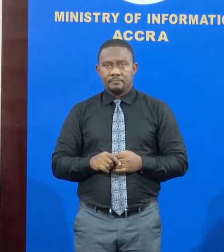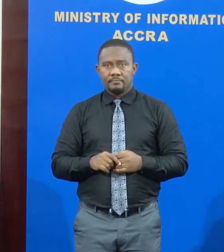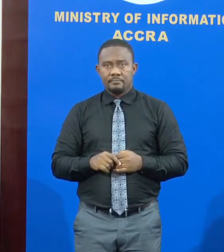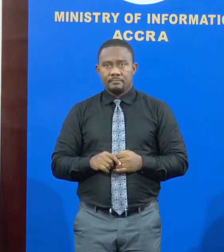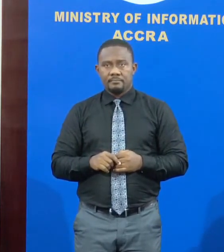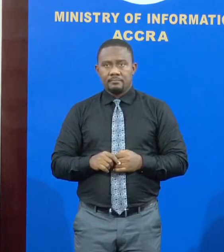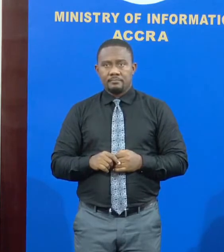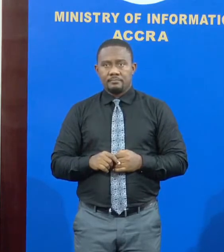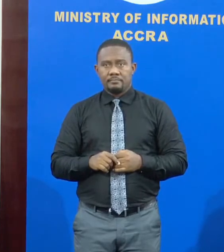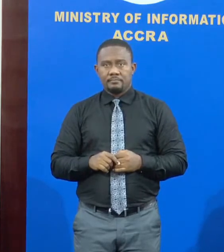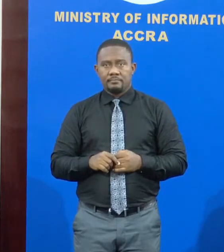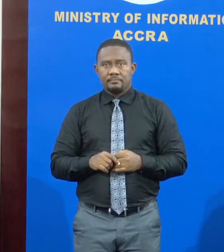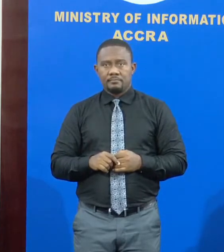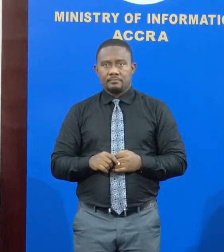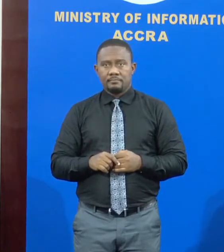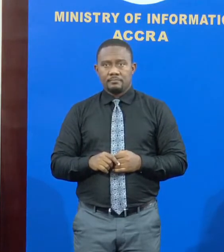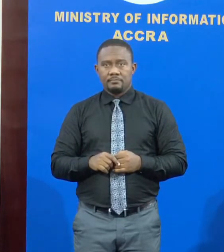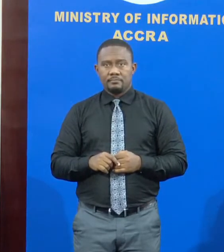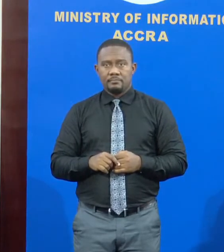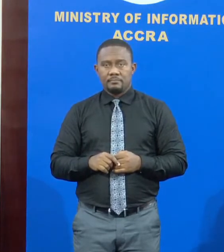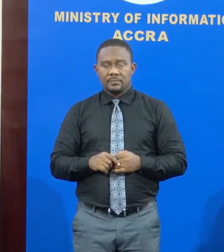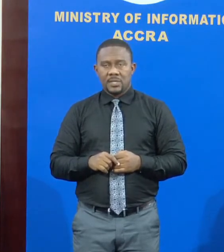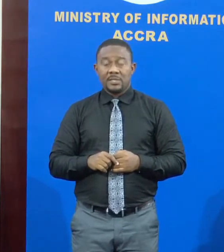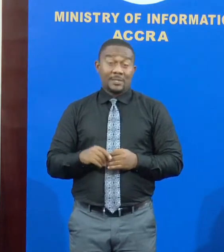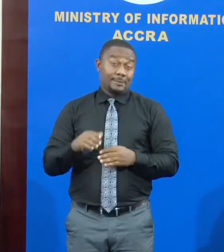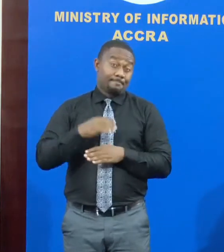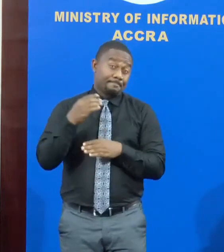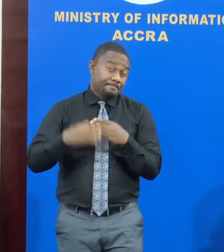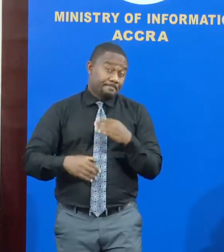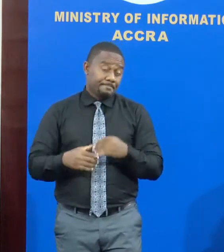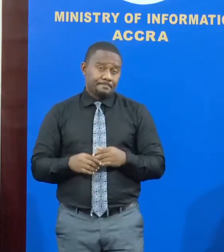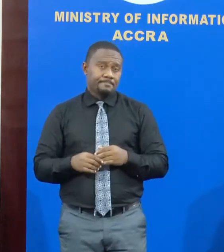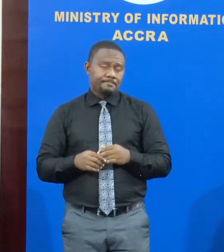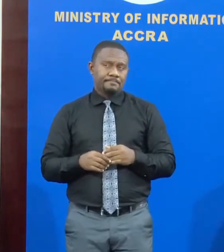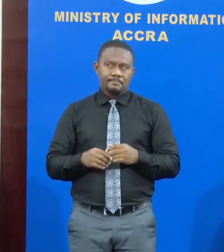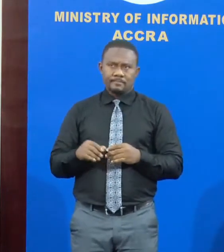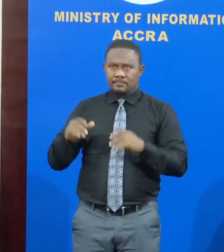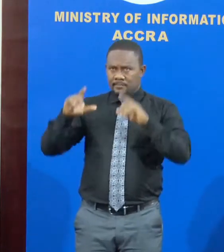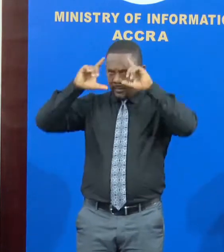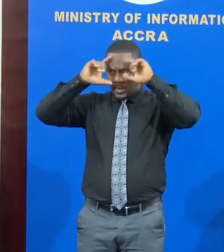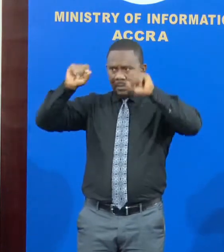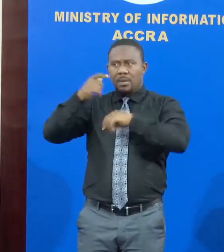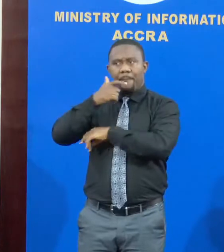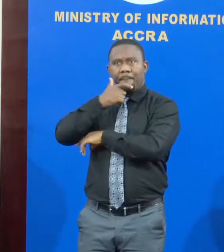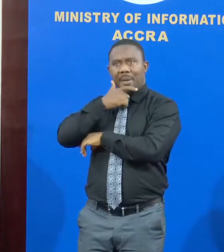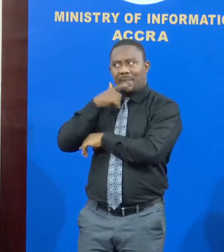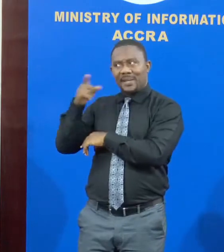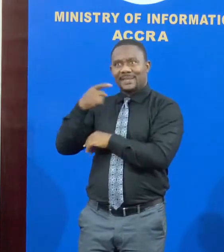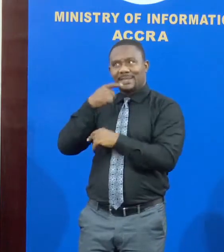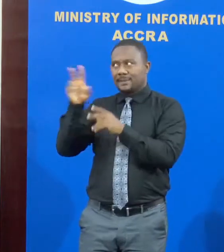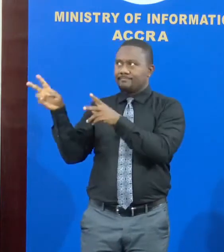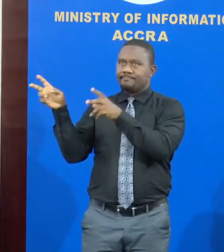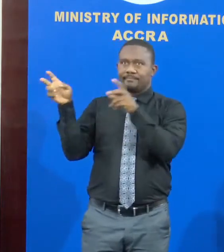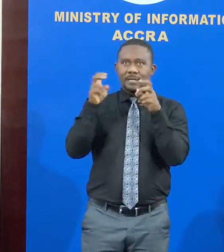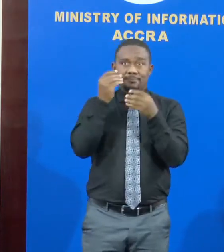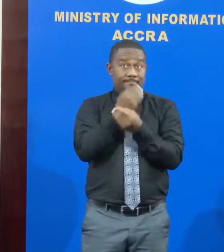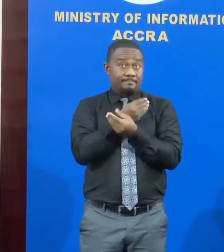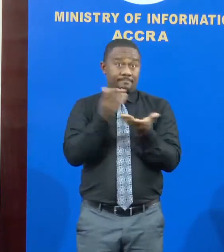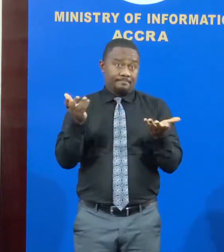reasons and relationships. Let me conclude by quoting His Excellency the President when